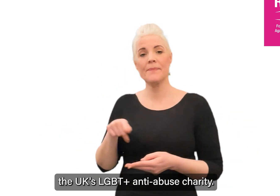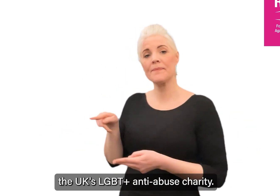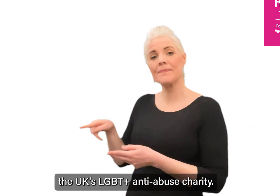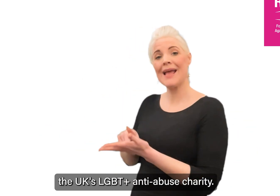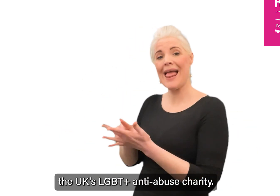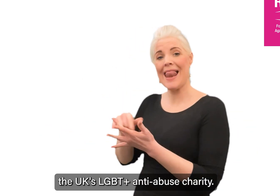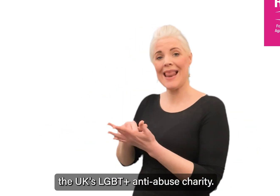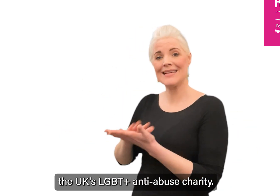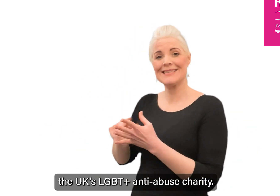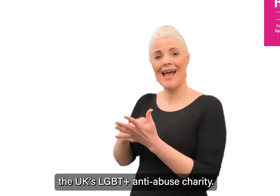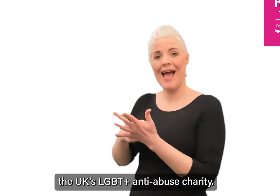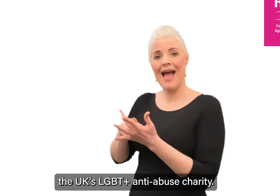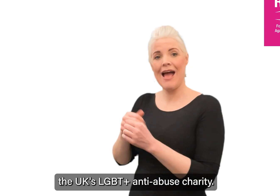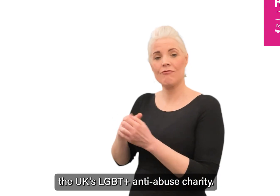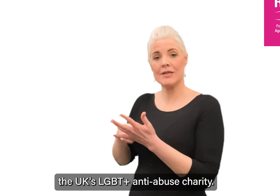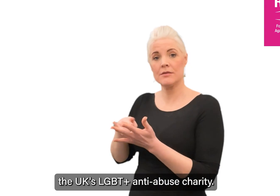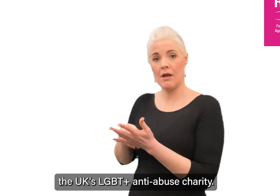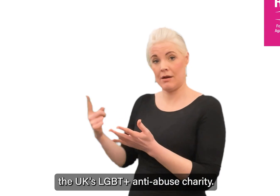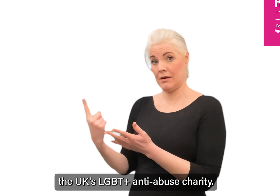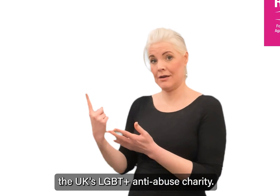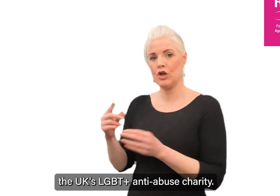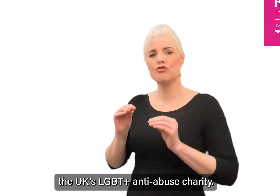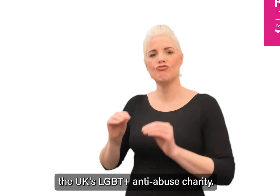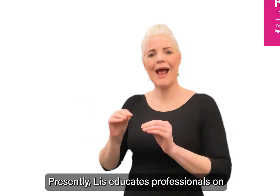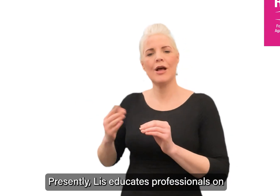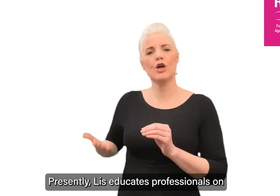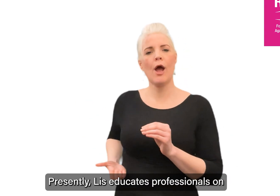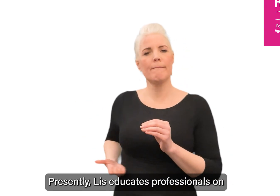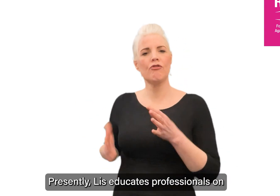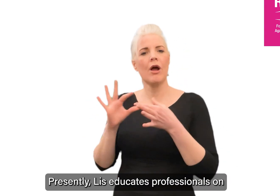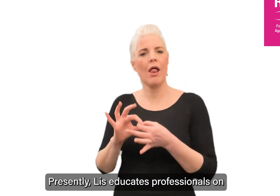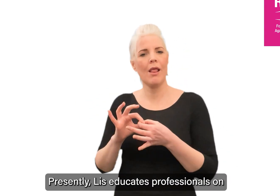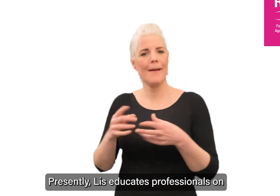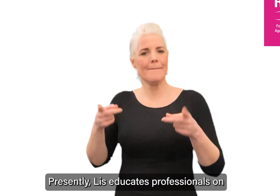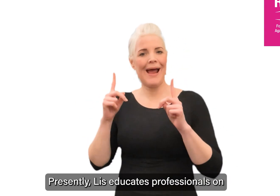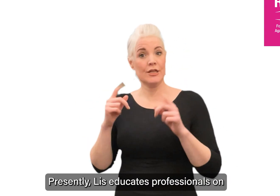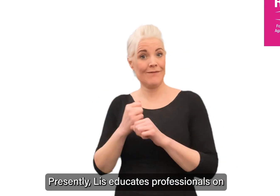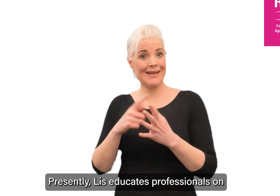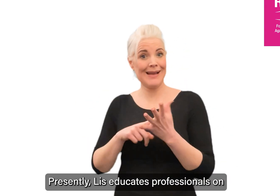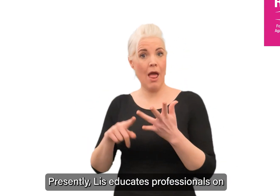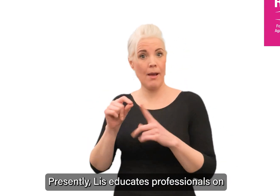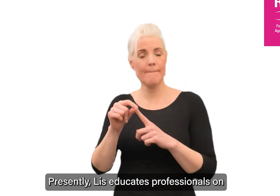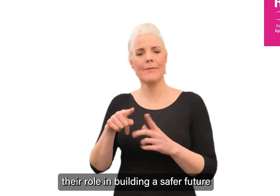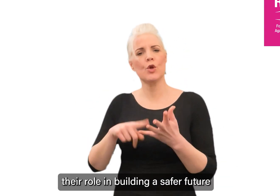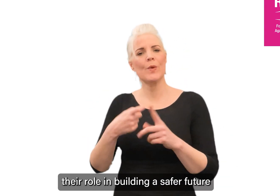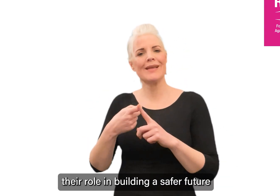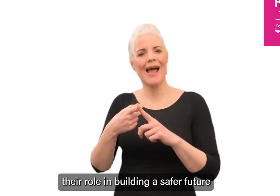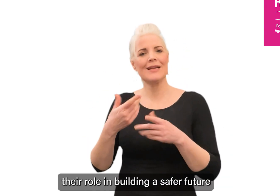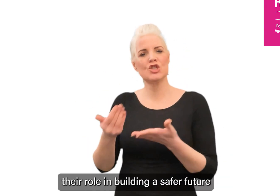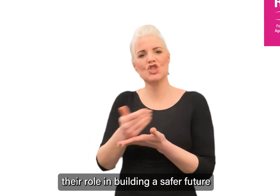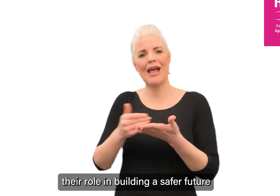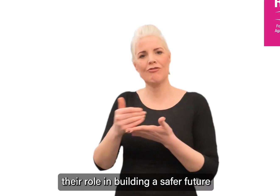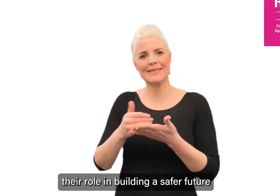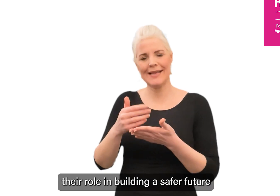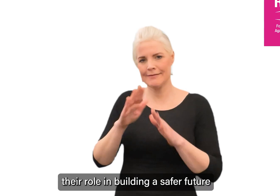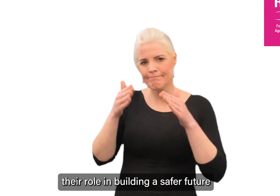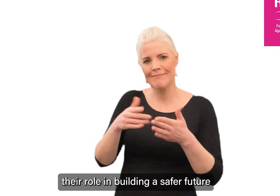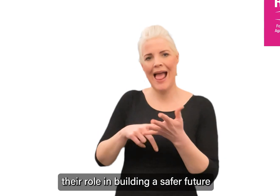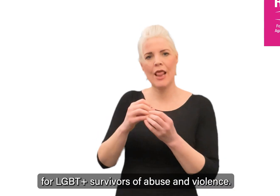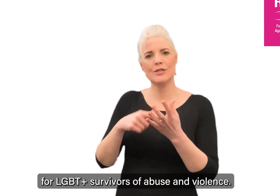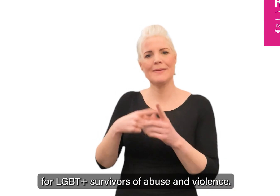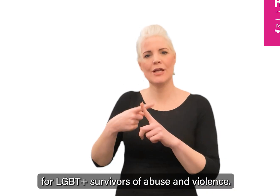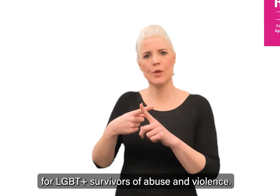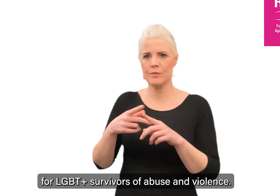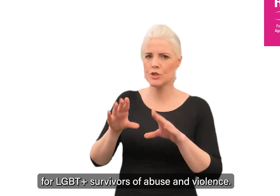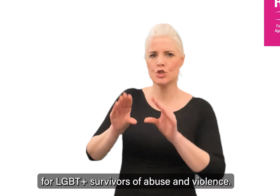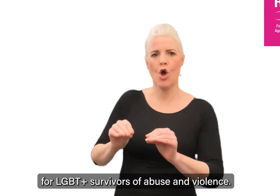UK's LGBT plus anti-abuse charity. Presently, Lise educates professionals on their role in building a safer